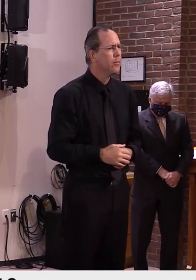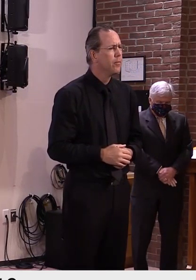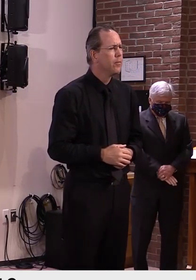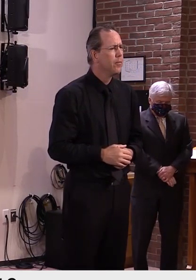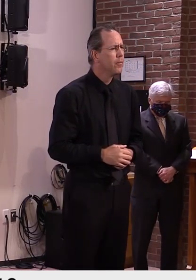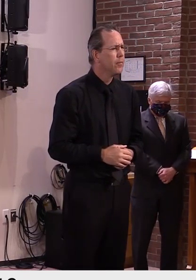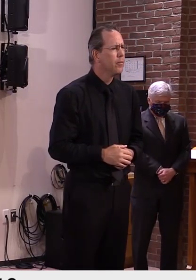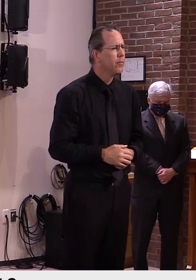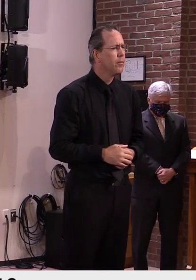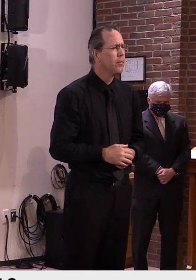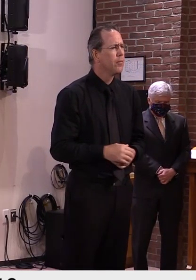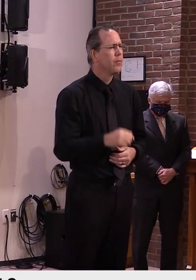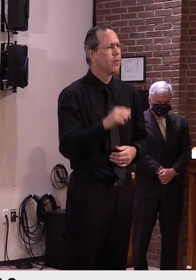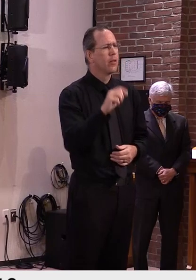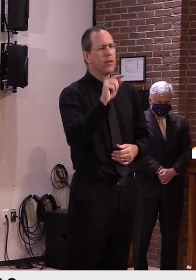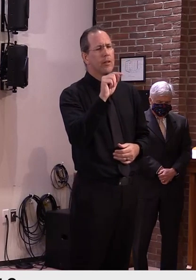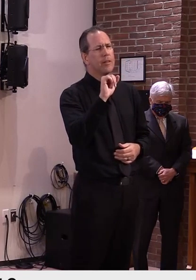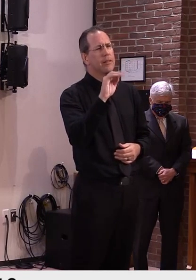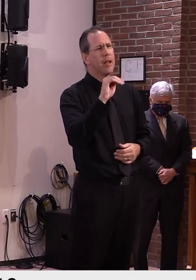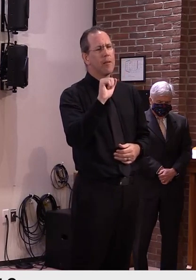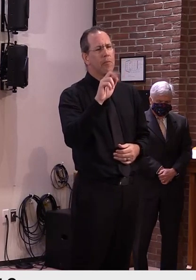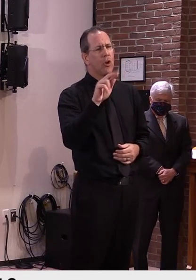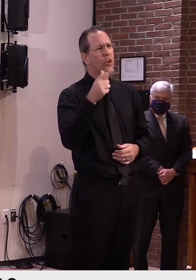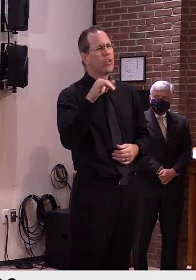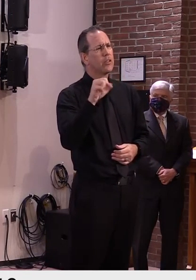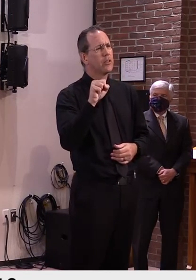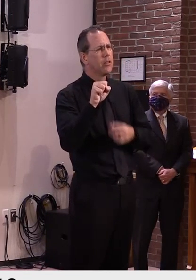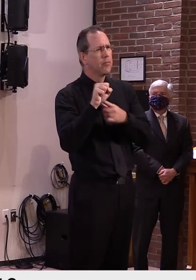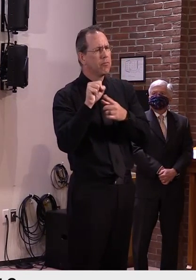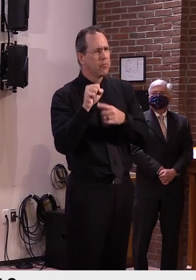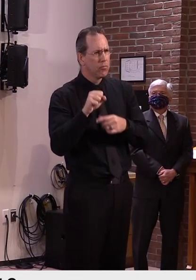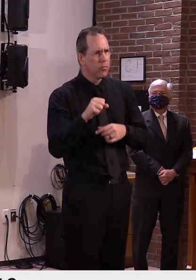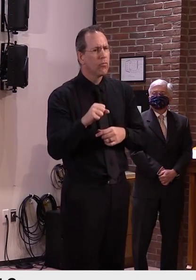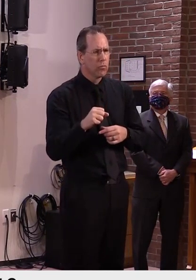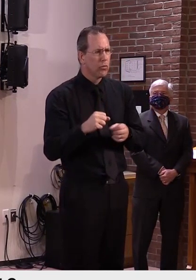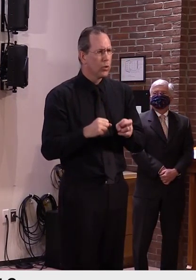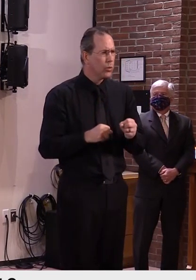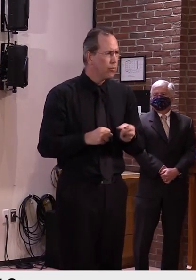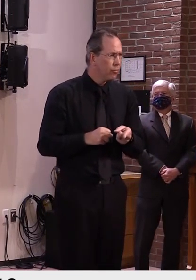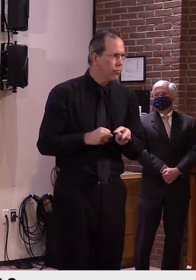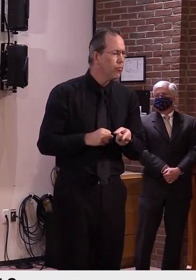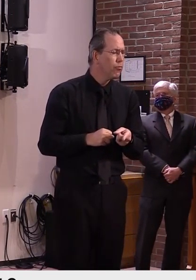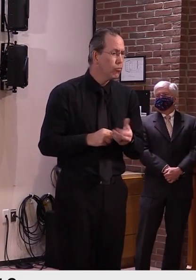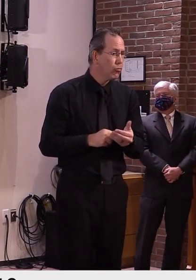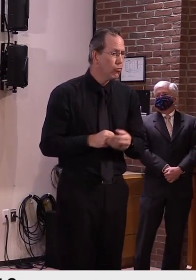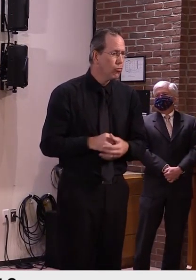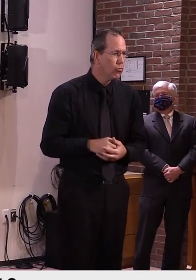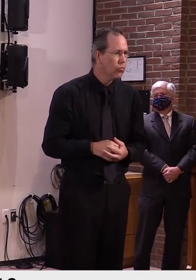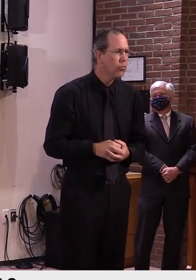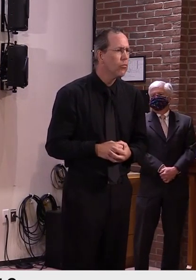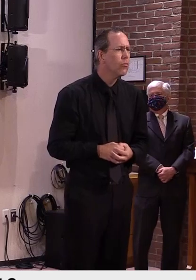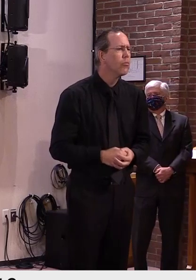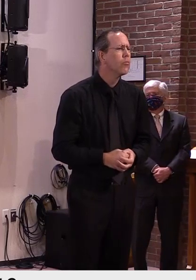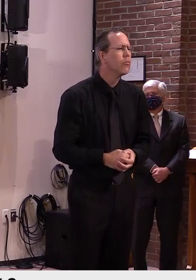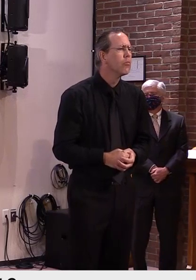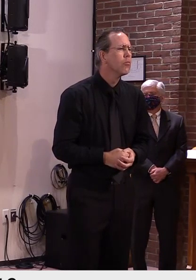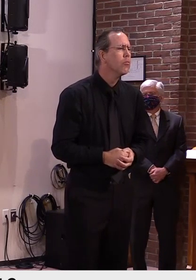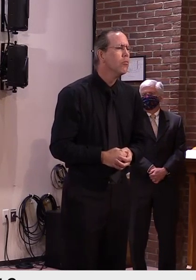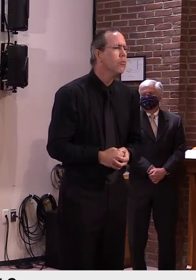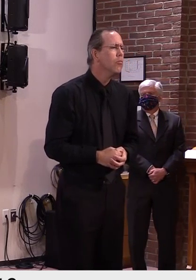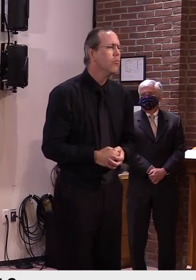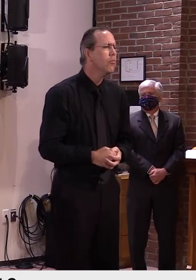Yes, Europe is reportedly experiencing a second wave of the virus. What's being done in Vermont to protect against the